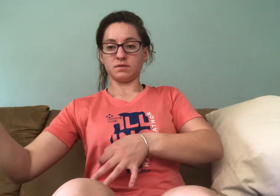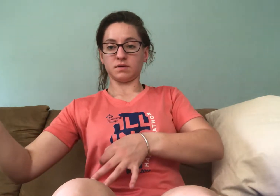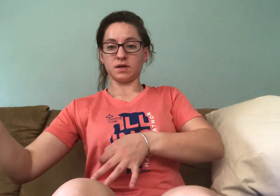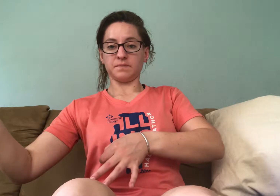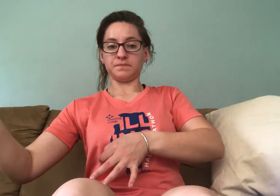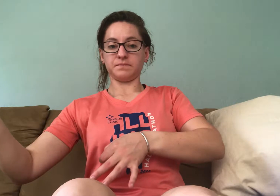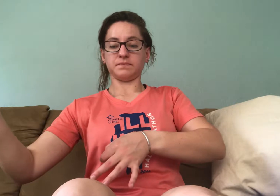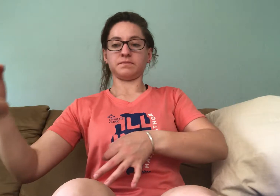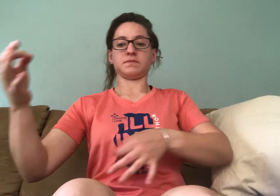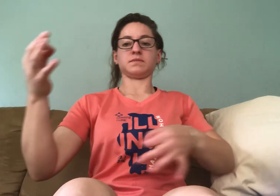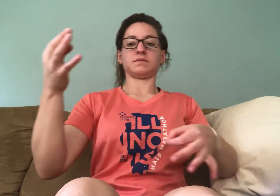okay.